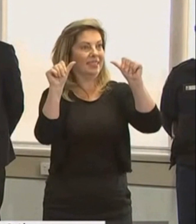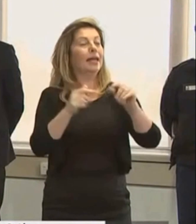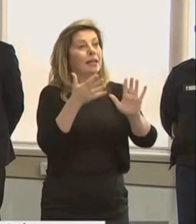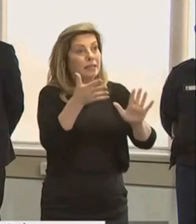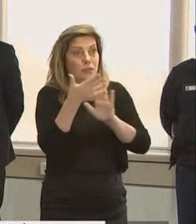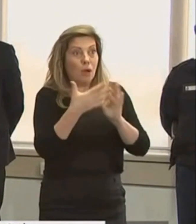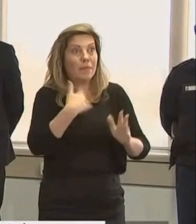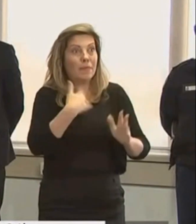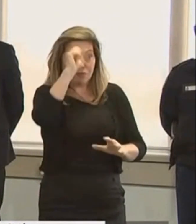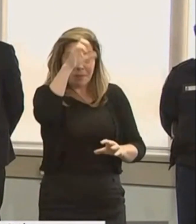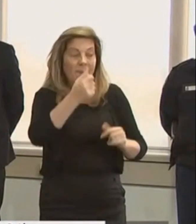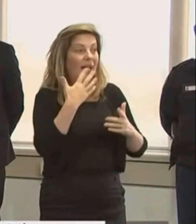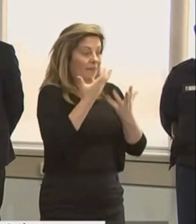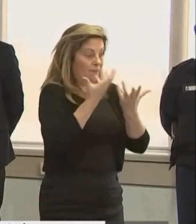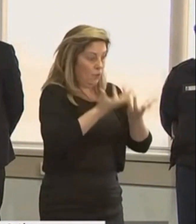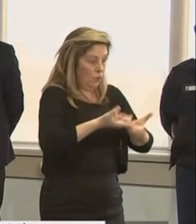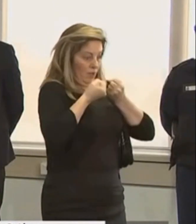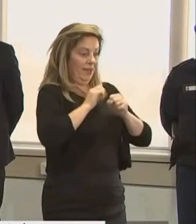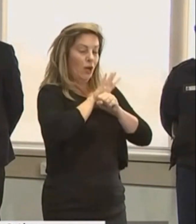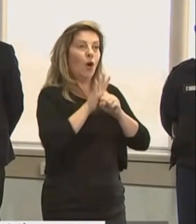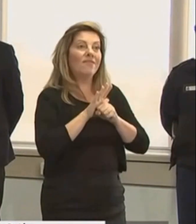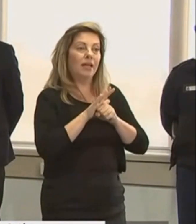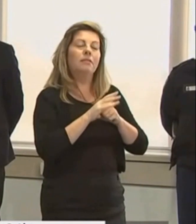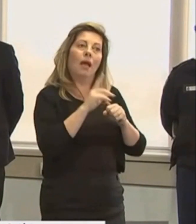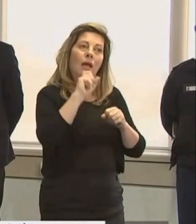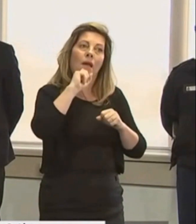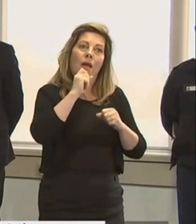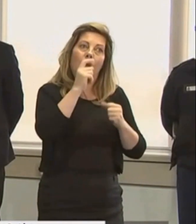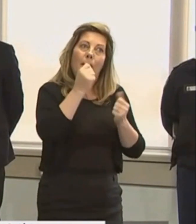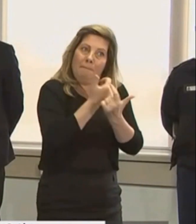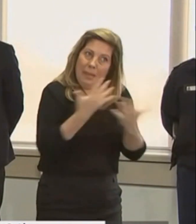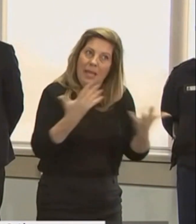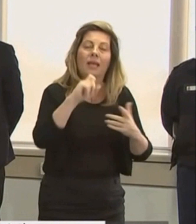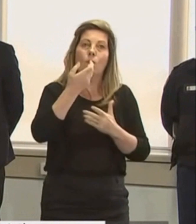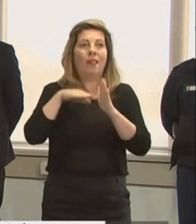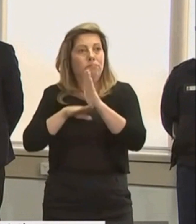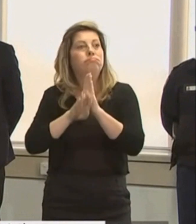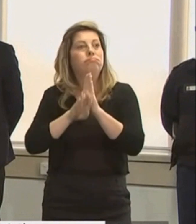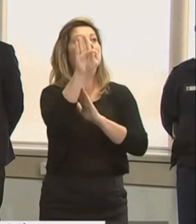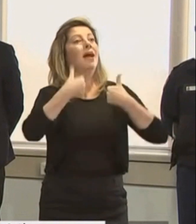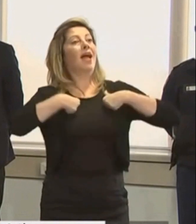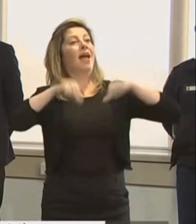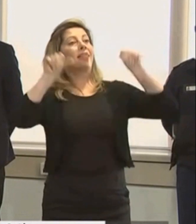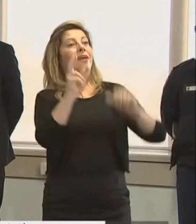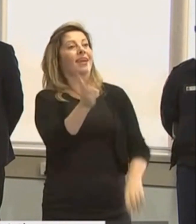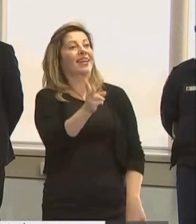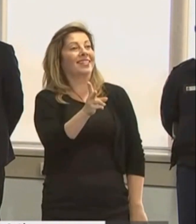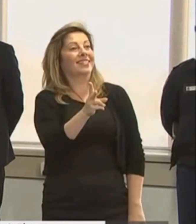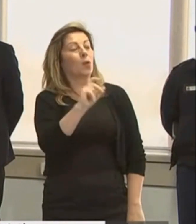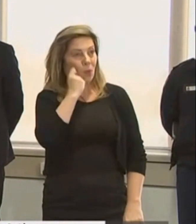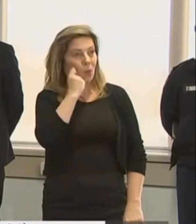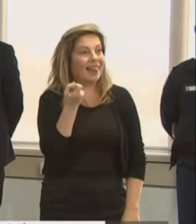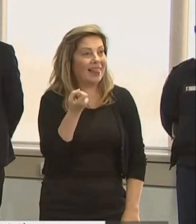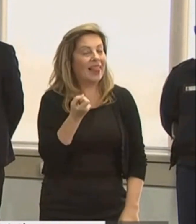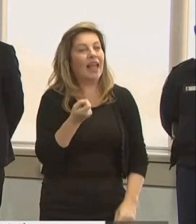who have recovered from COVID-19 in New South Wales. So we shouldn't forget that you get in, you get tested, and if you've got a problem, we've got a world-class